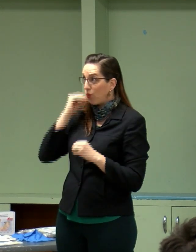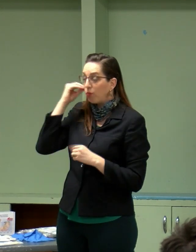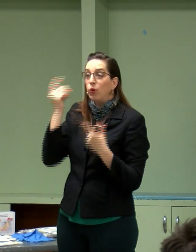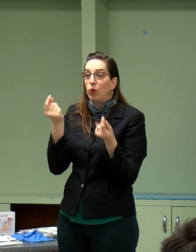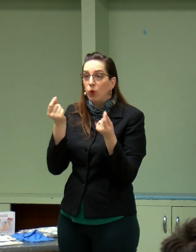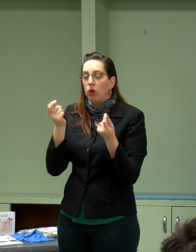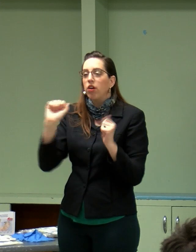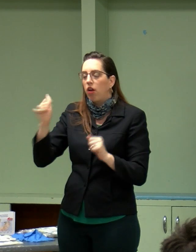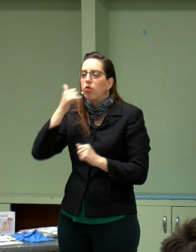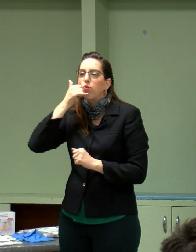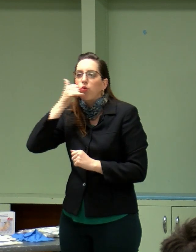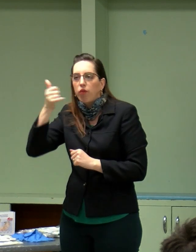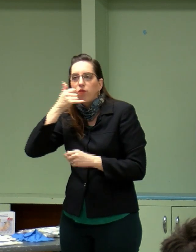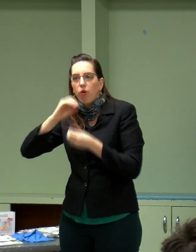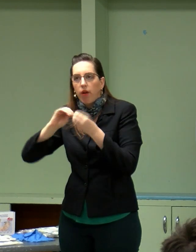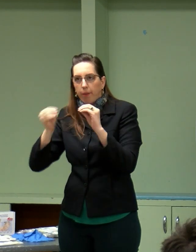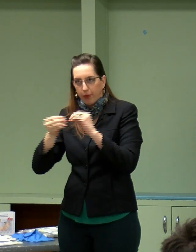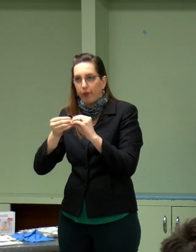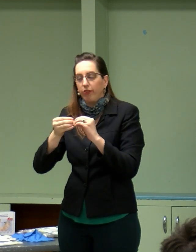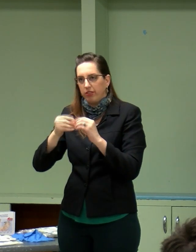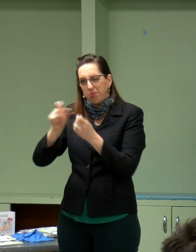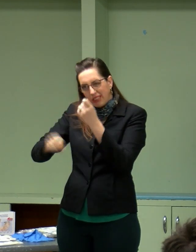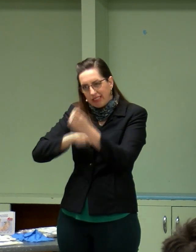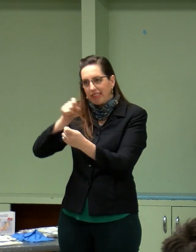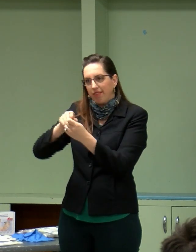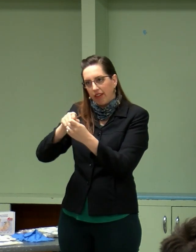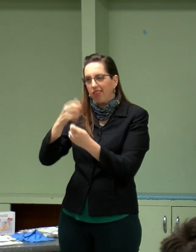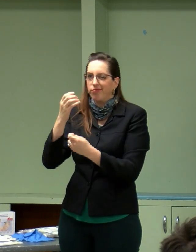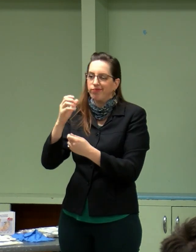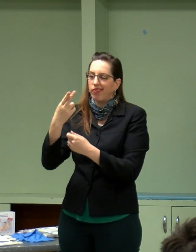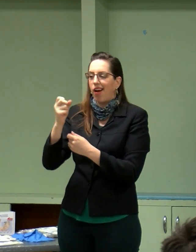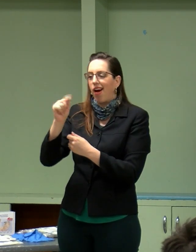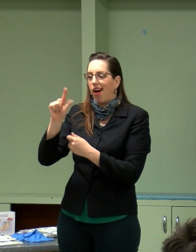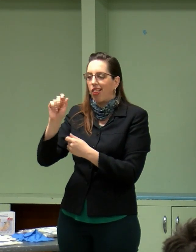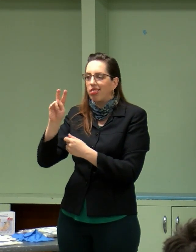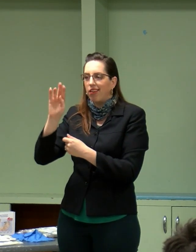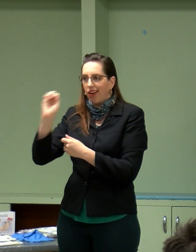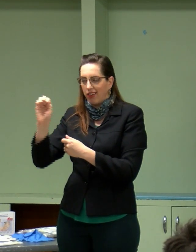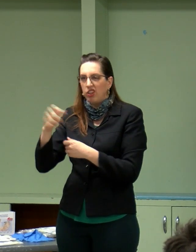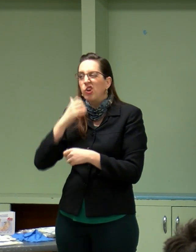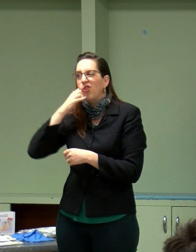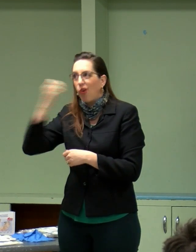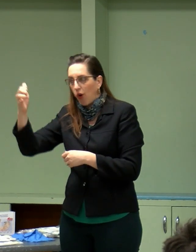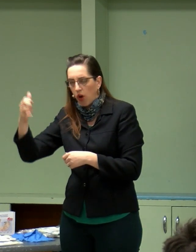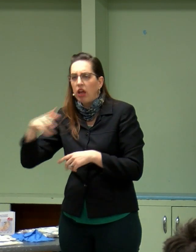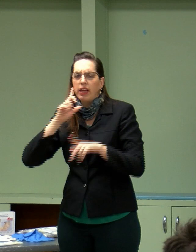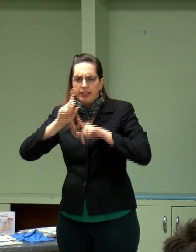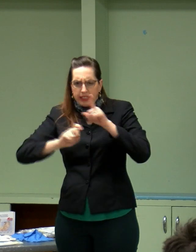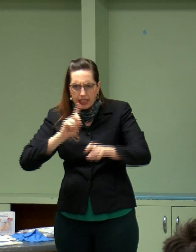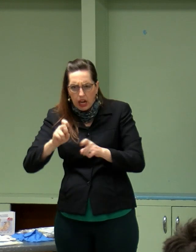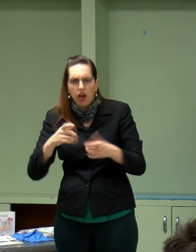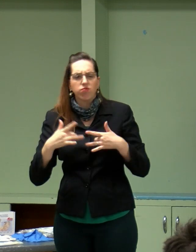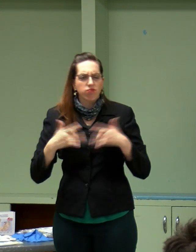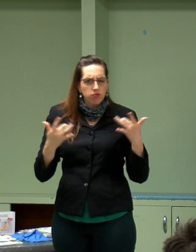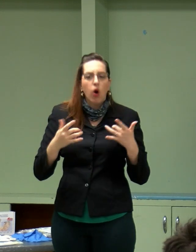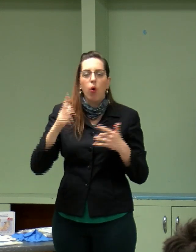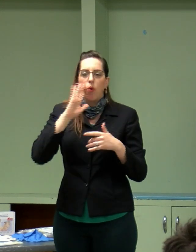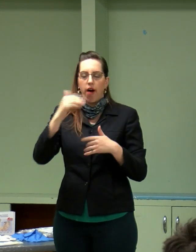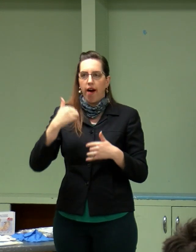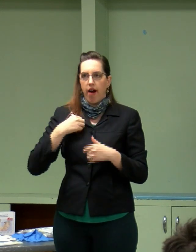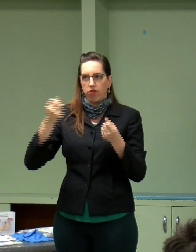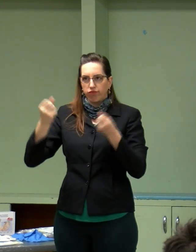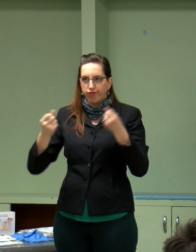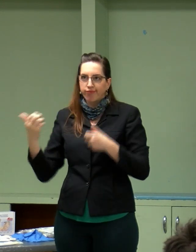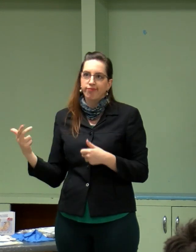a designated homeless testing hotline where they are quickly assessed with transportation provided by